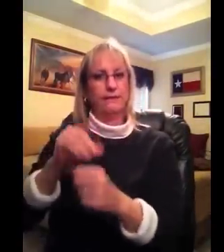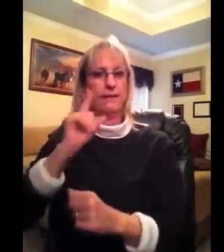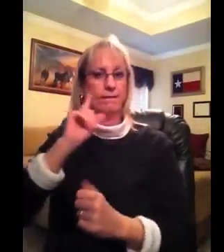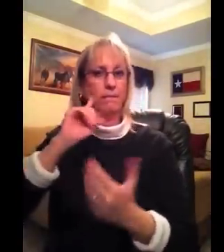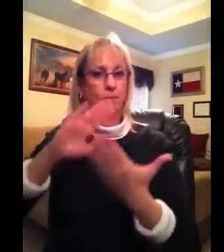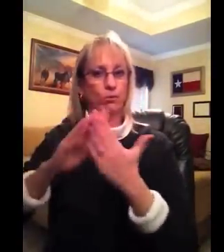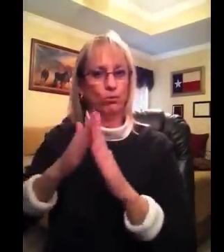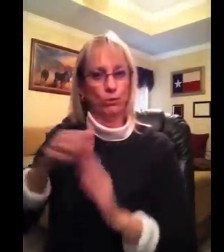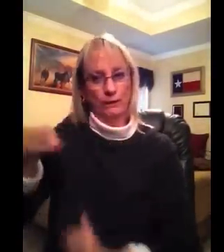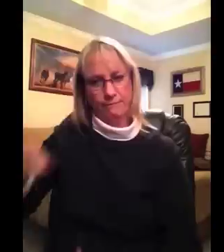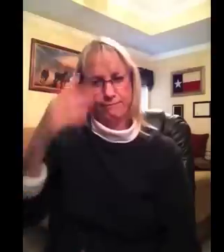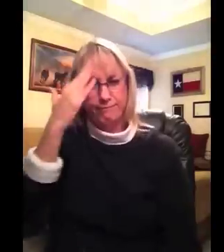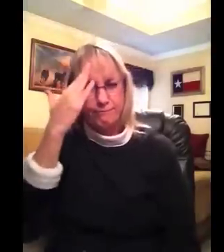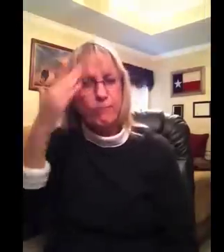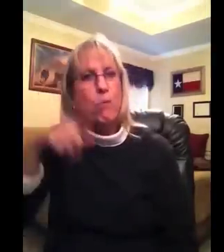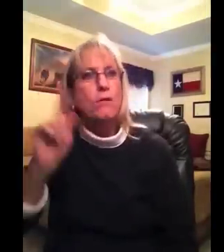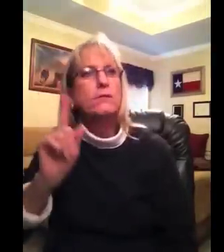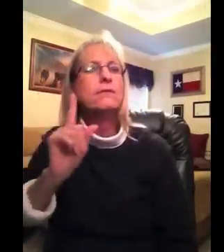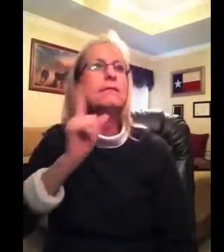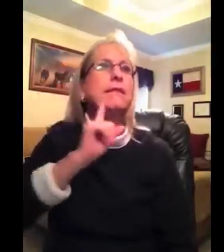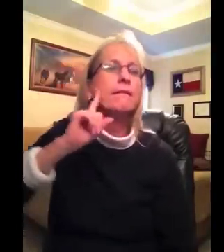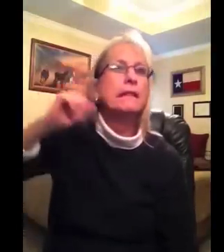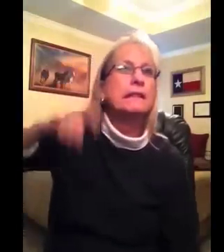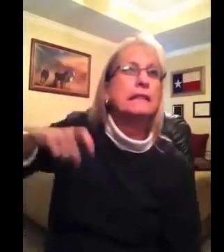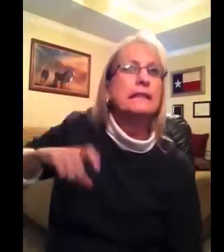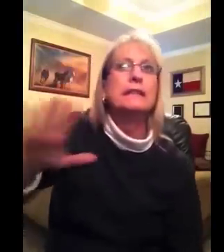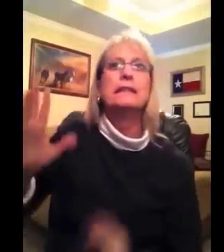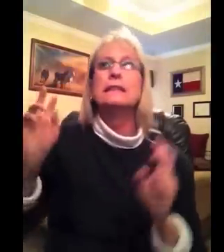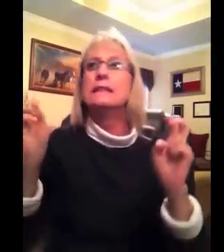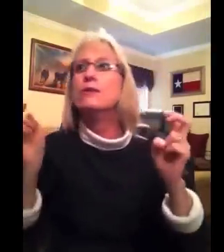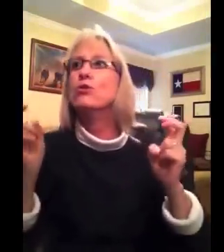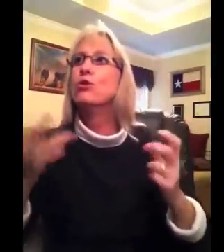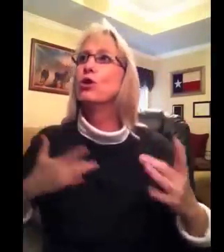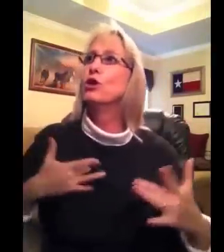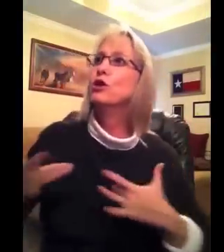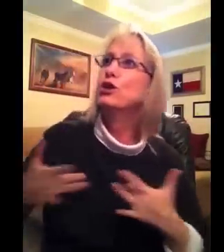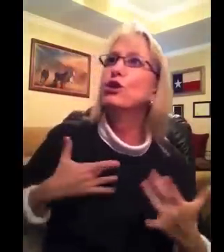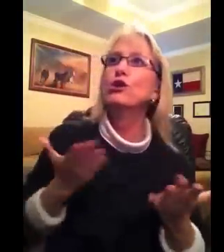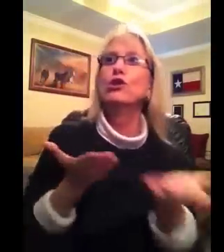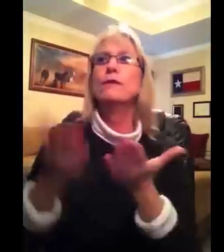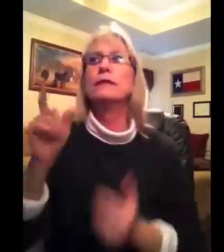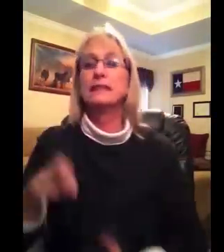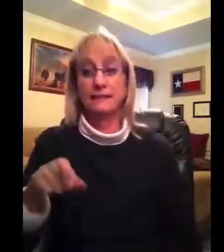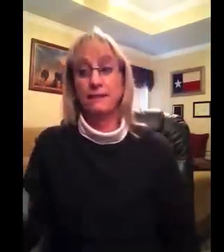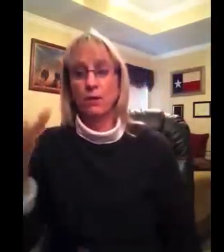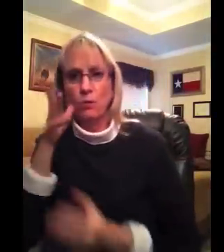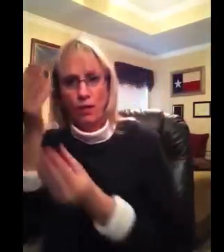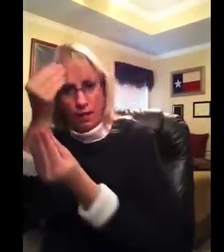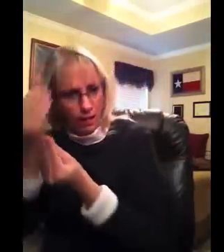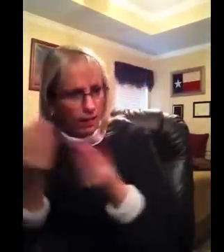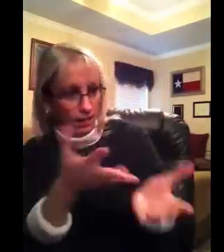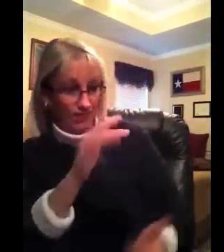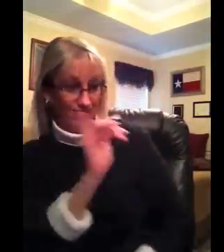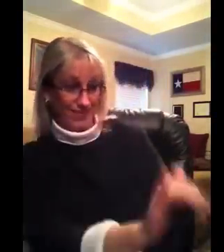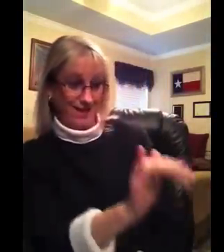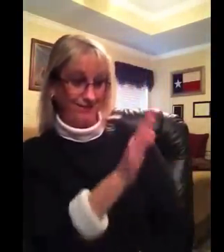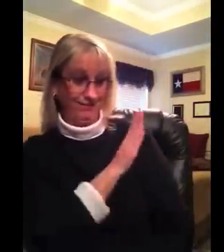people who work within the deaf and hard of hearing community and are familiar with the needs, issues, concerns,